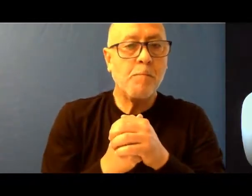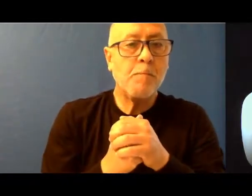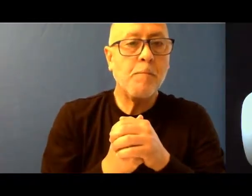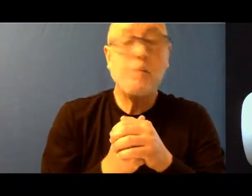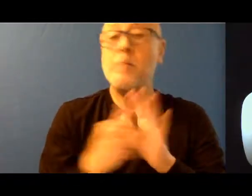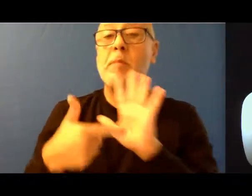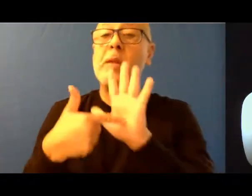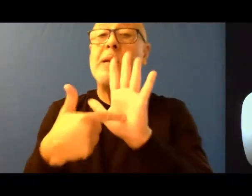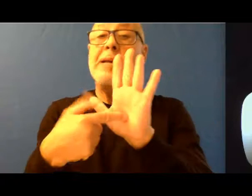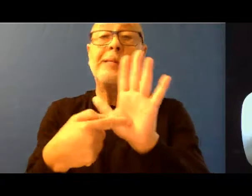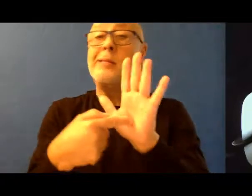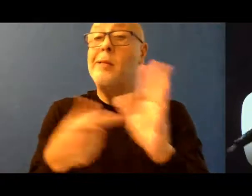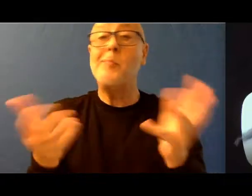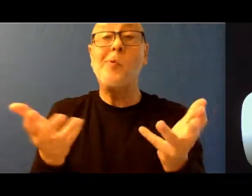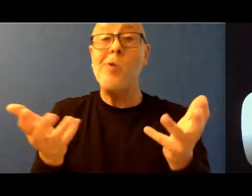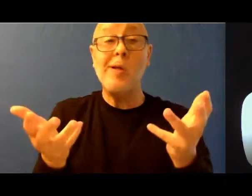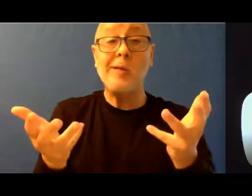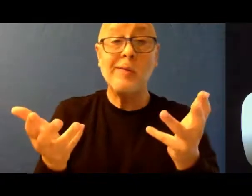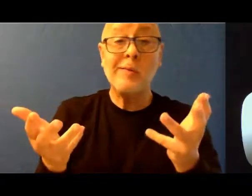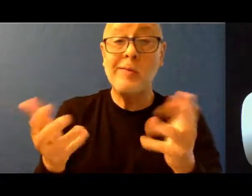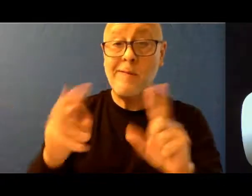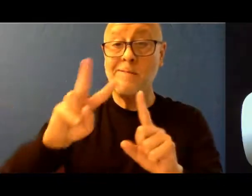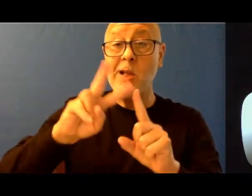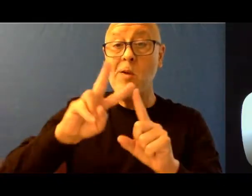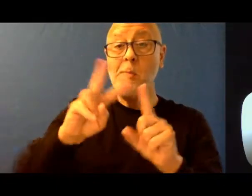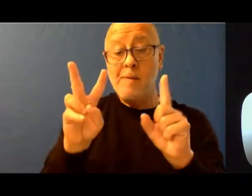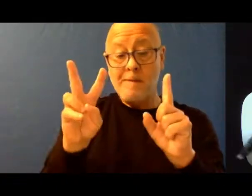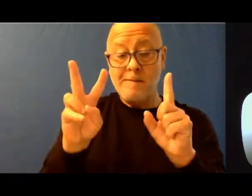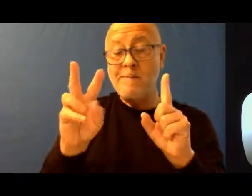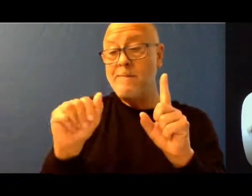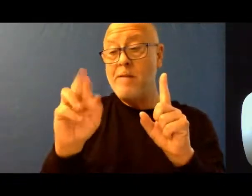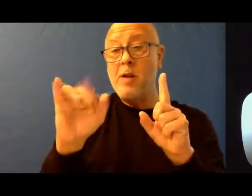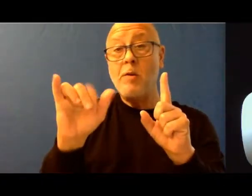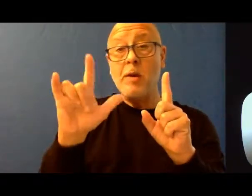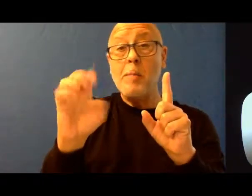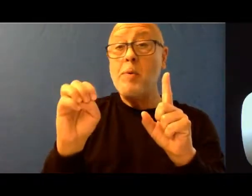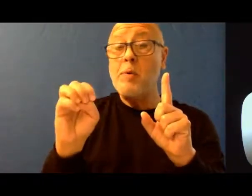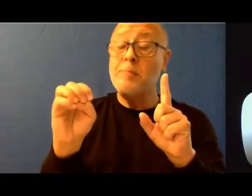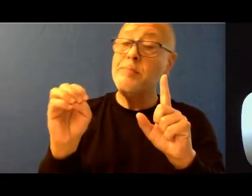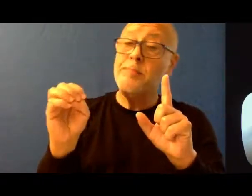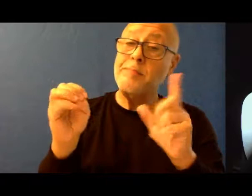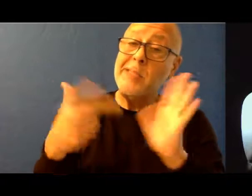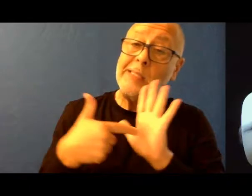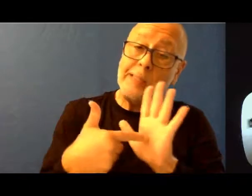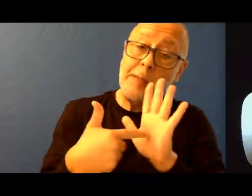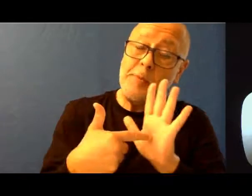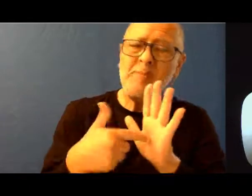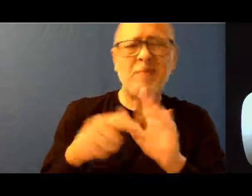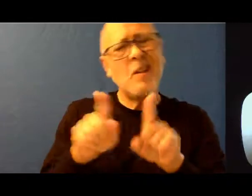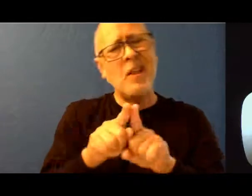And my example, I like to give a couple of them, so I have examples. So X,